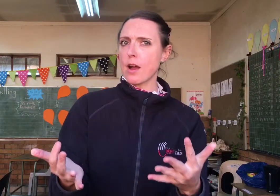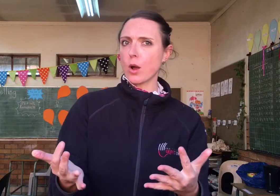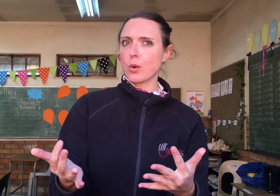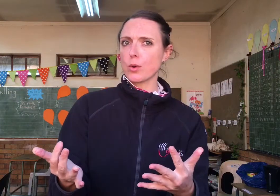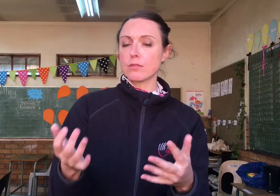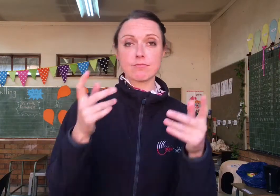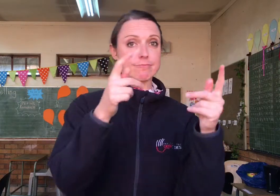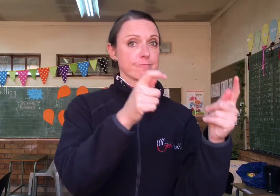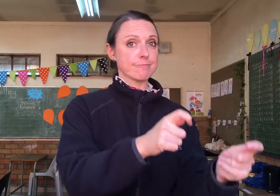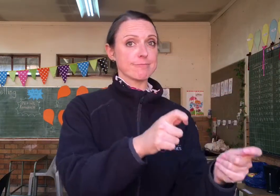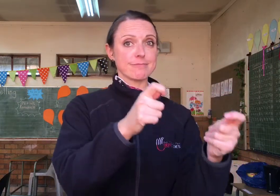how?